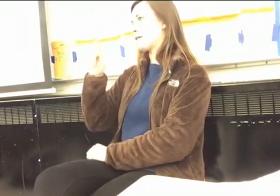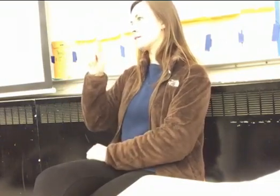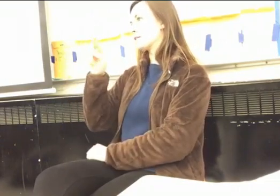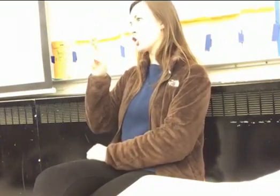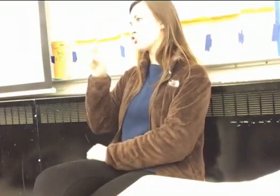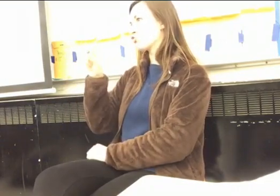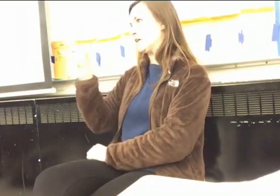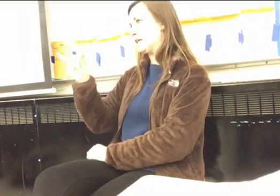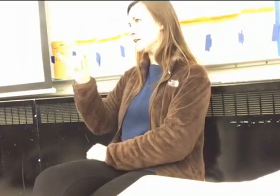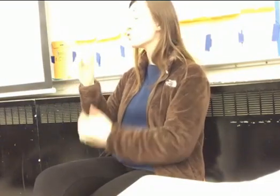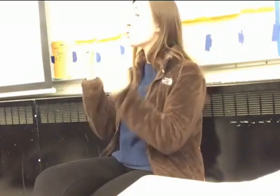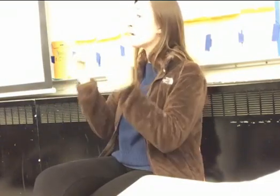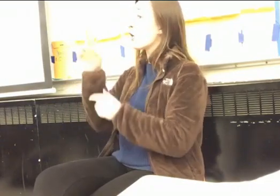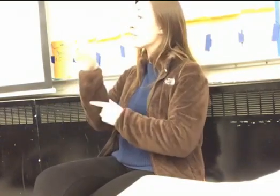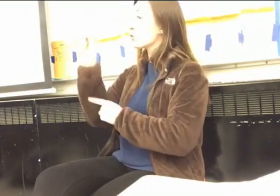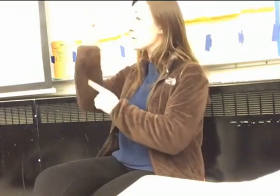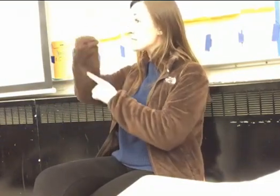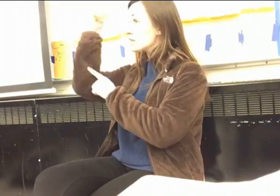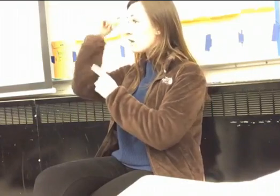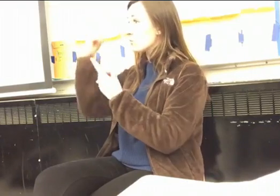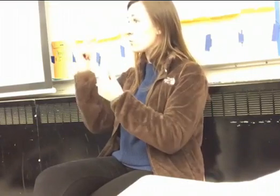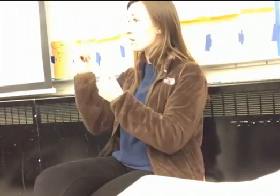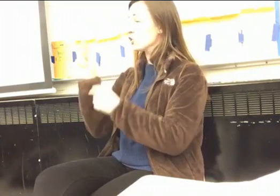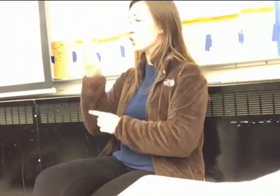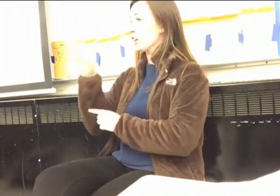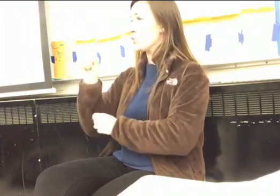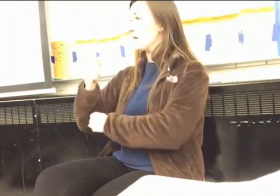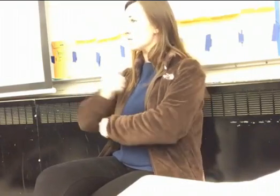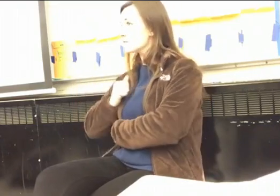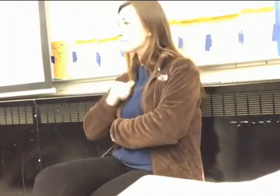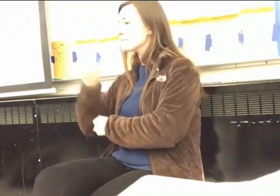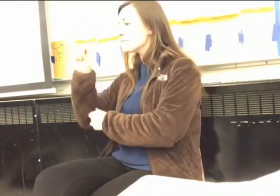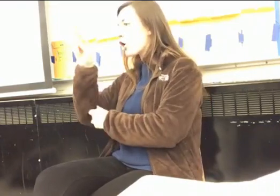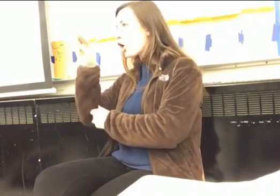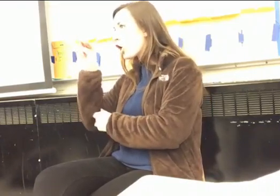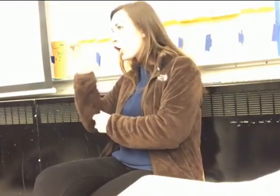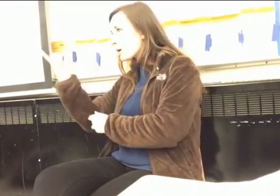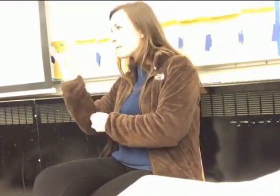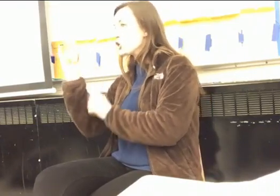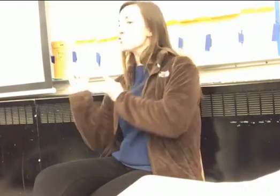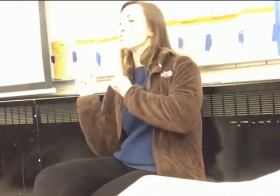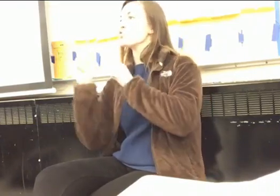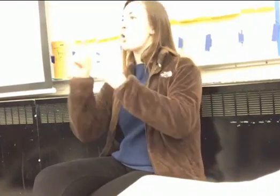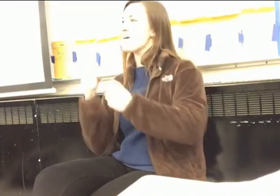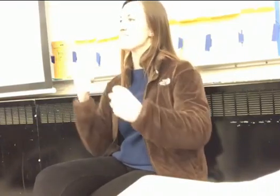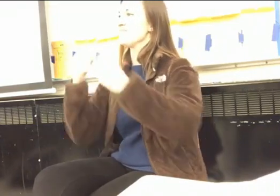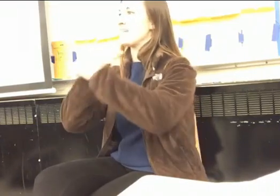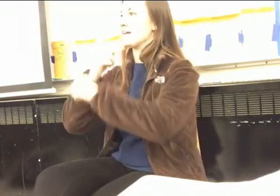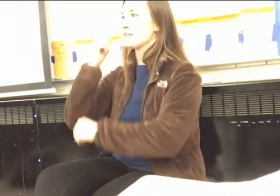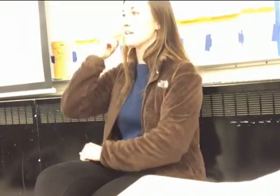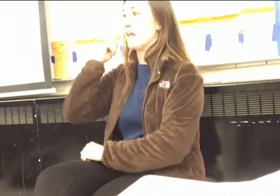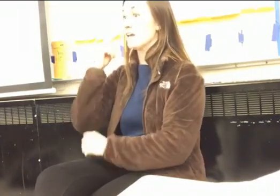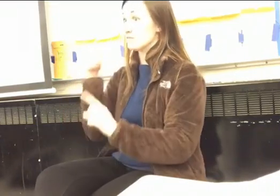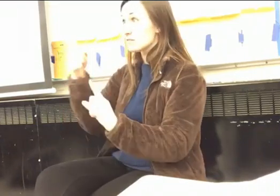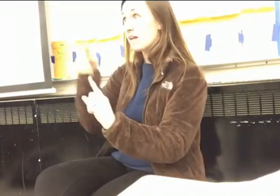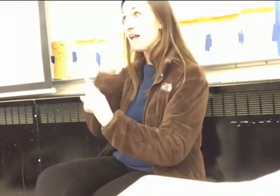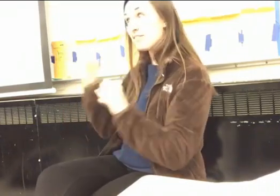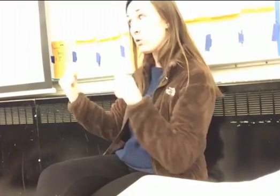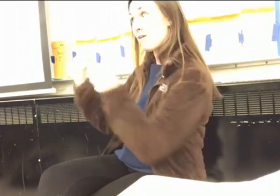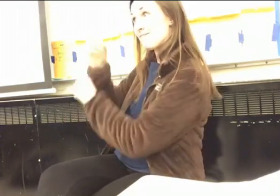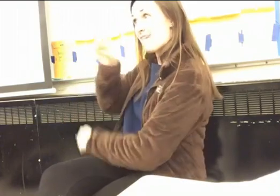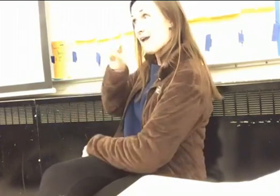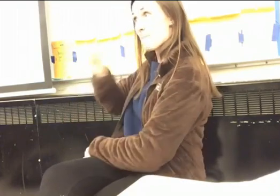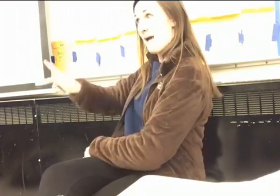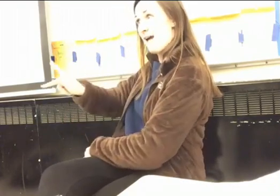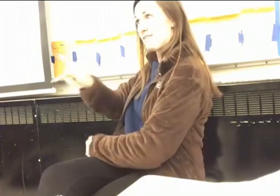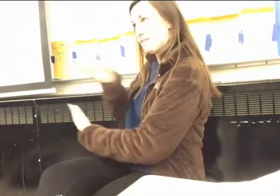Now the U.S. government is going to send the U.S. Army and the U.S. military to go and fight these natives who are going to fight back against the white settlers